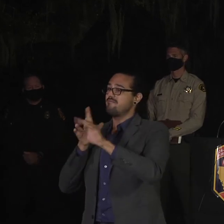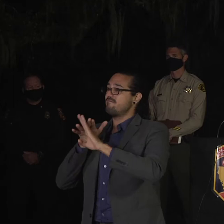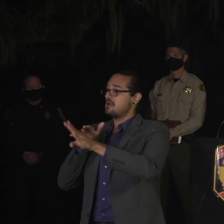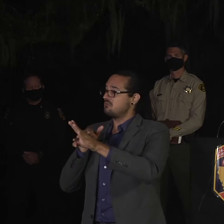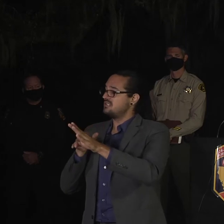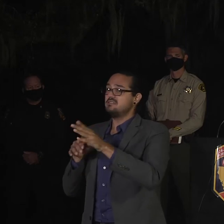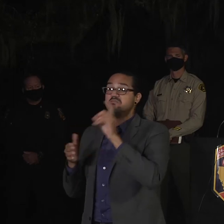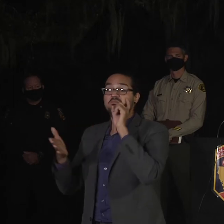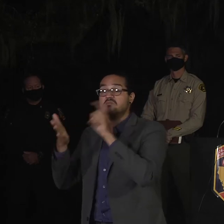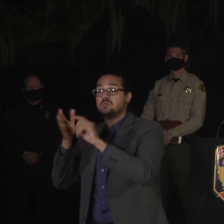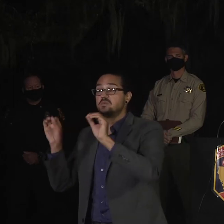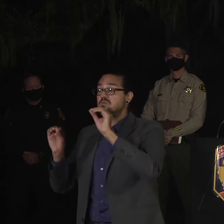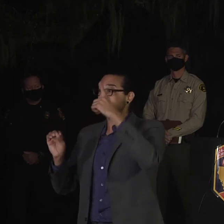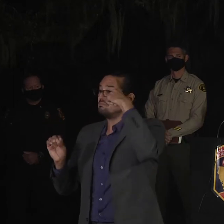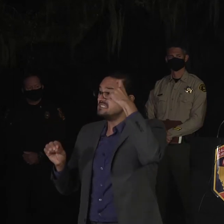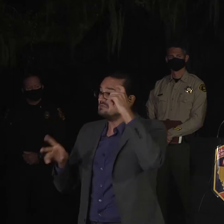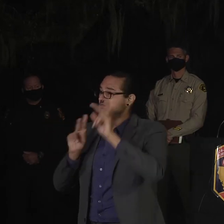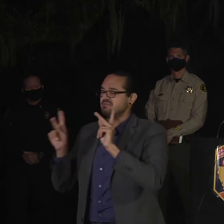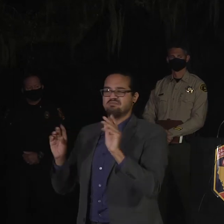all we have. Thank you.